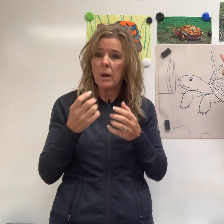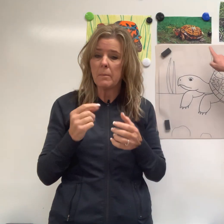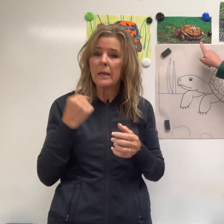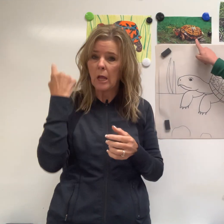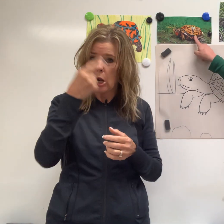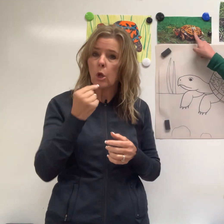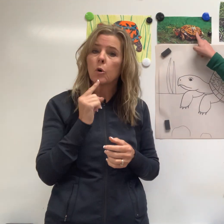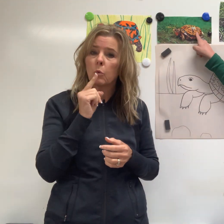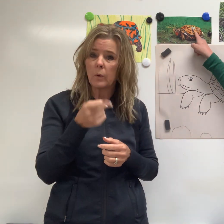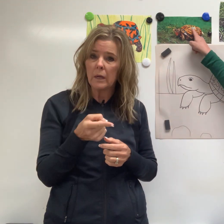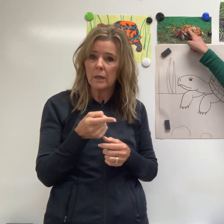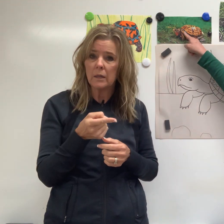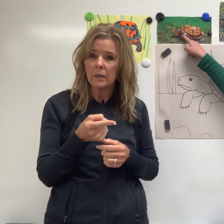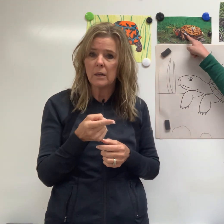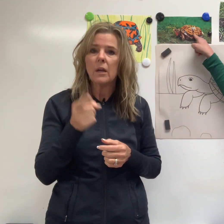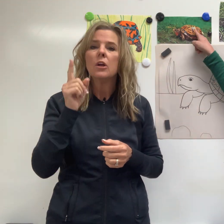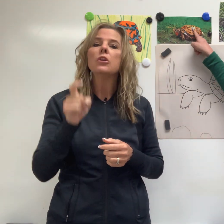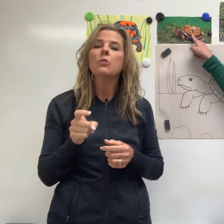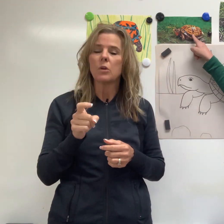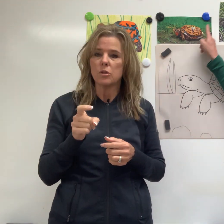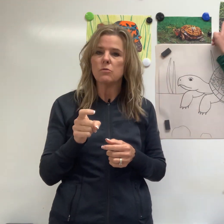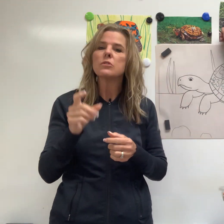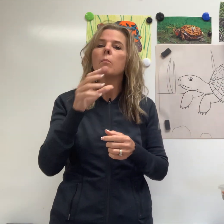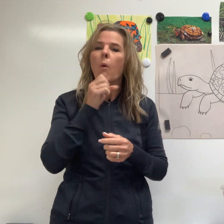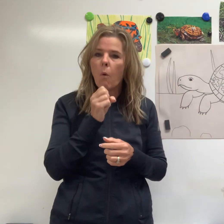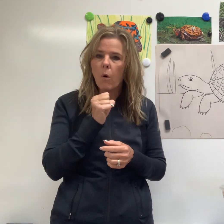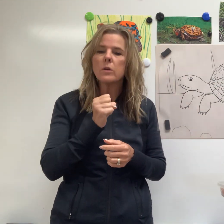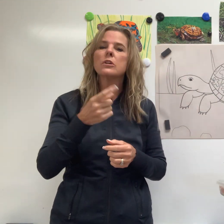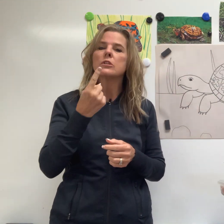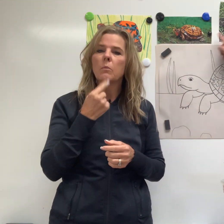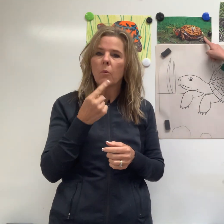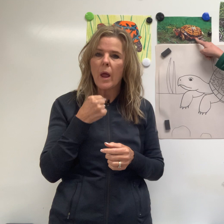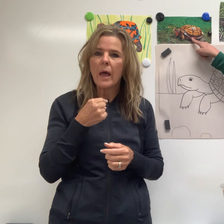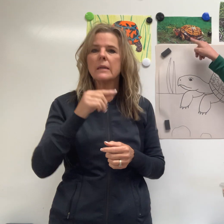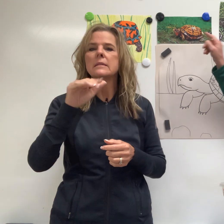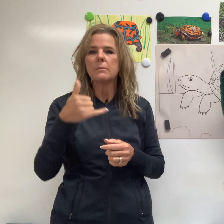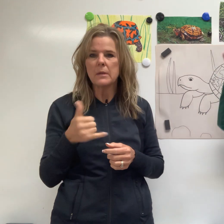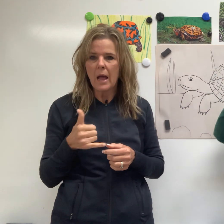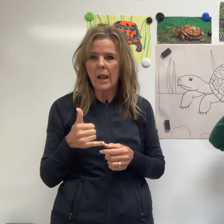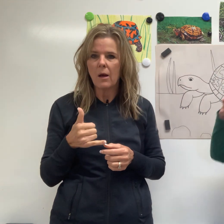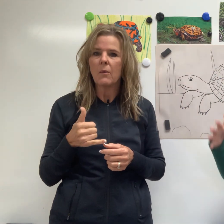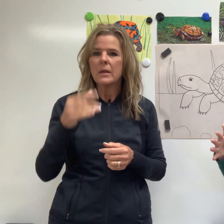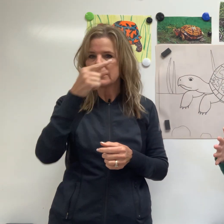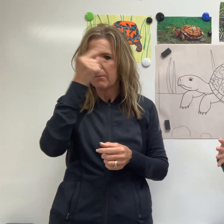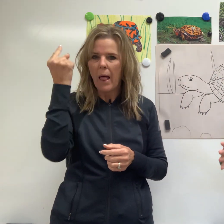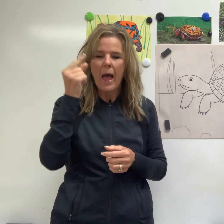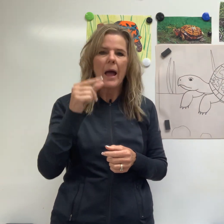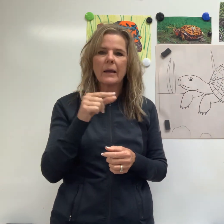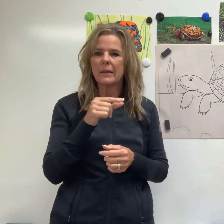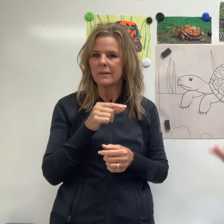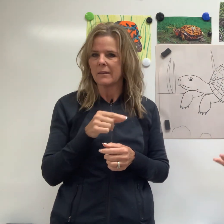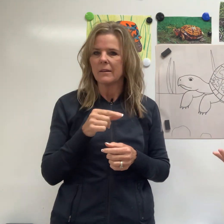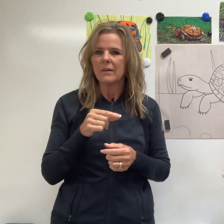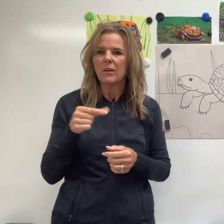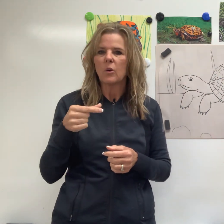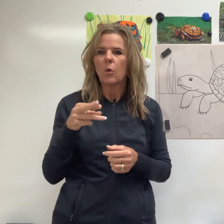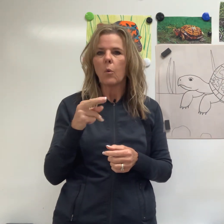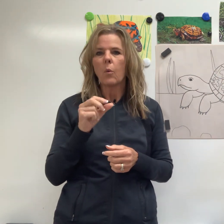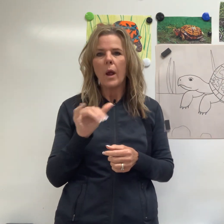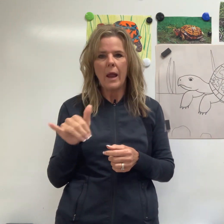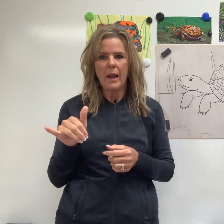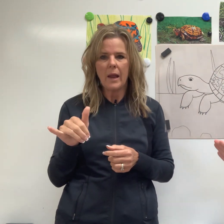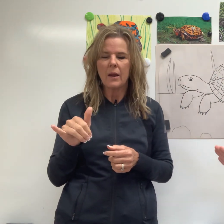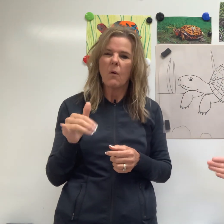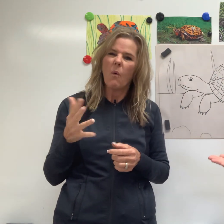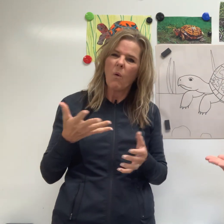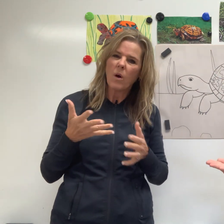realistic, you can definitely use some orange and some red and some yellow and some black and some gray. Or if you just